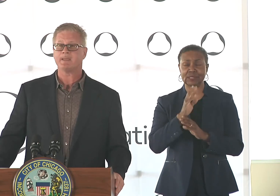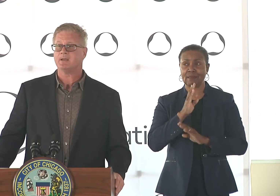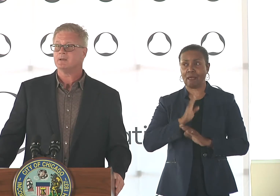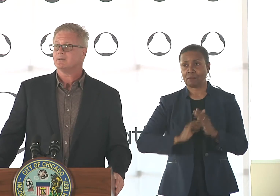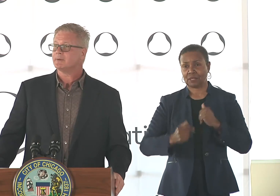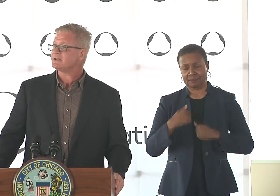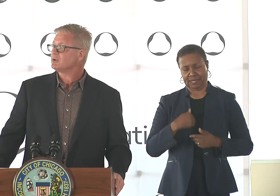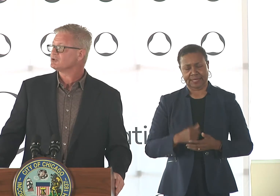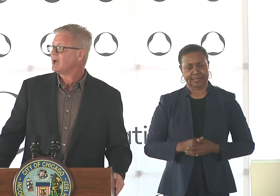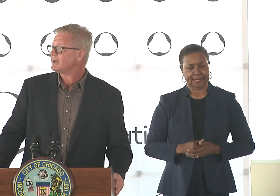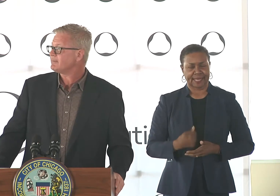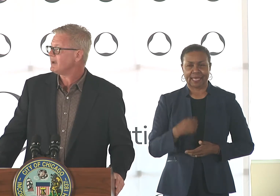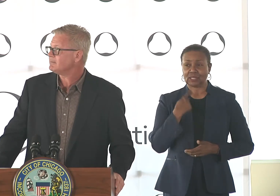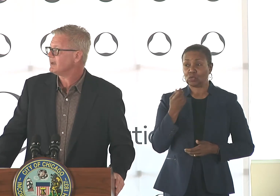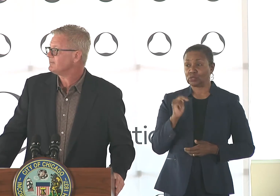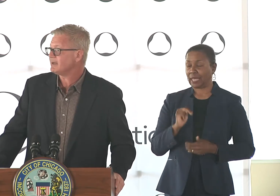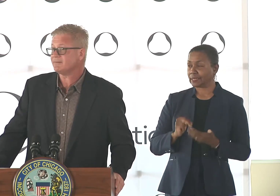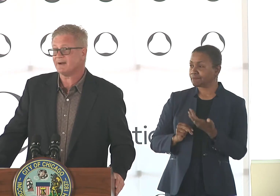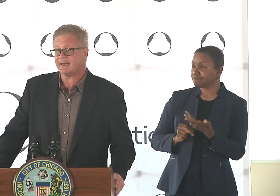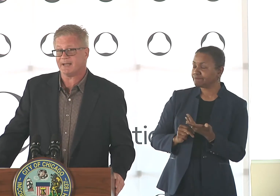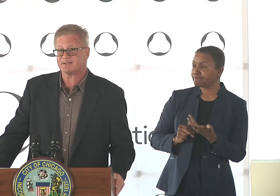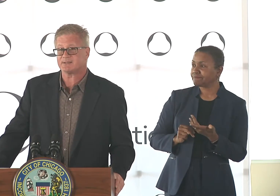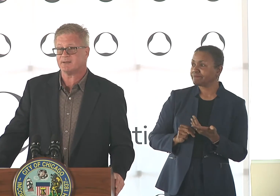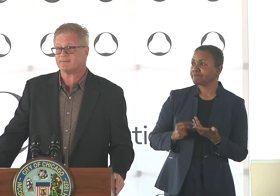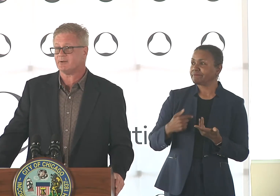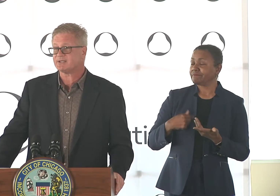me. But I told John, I'm done in